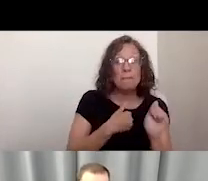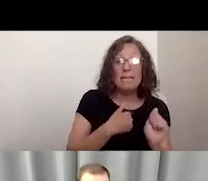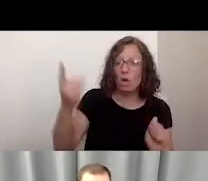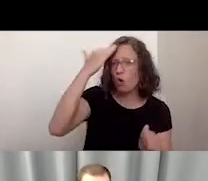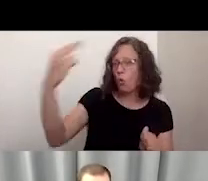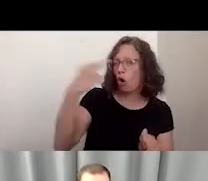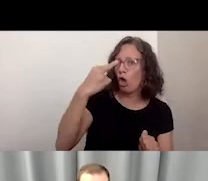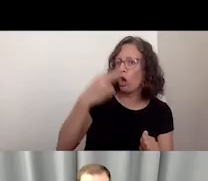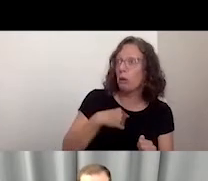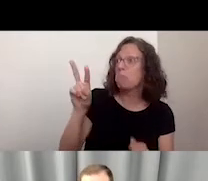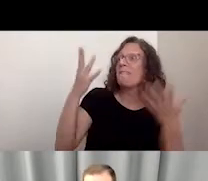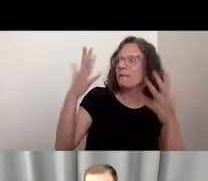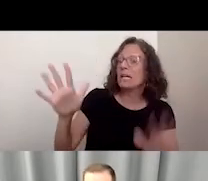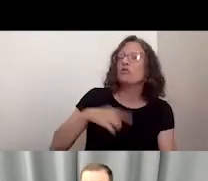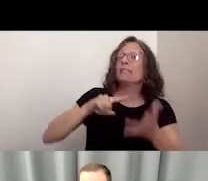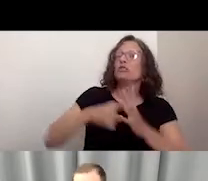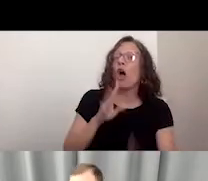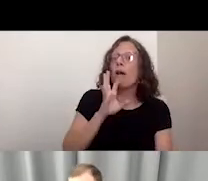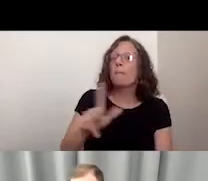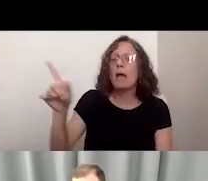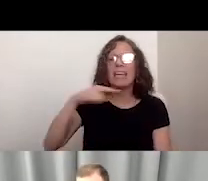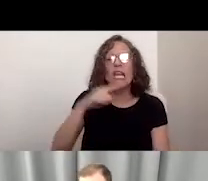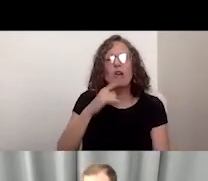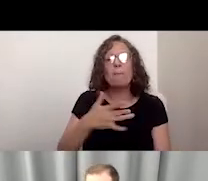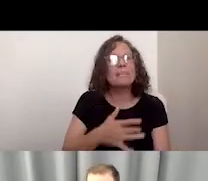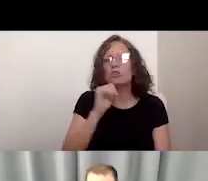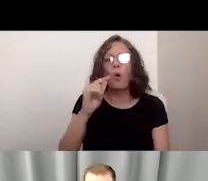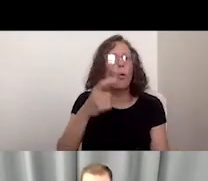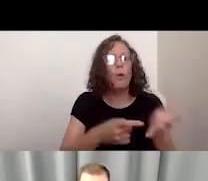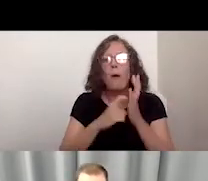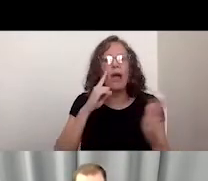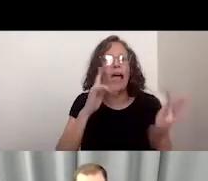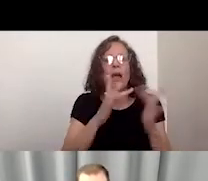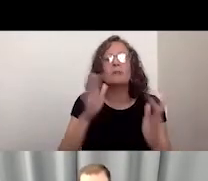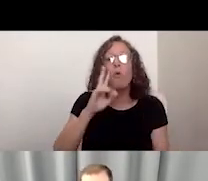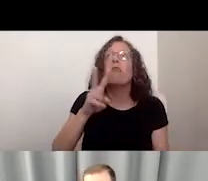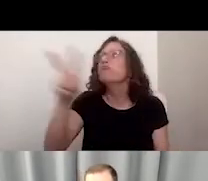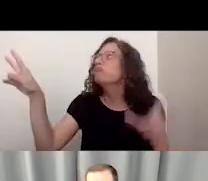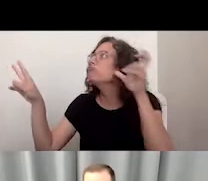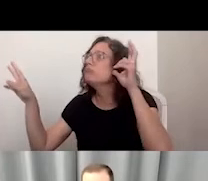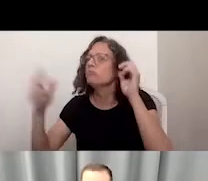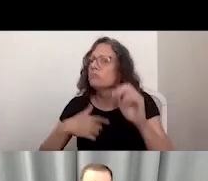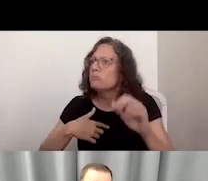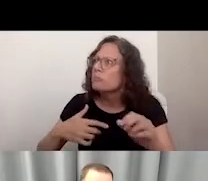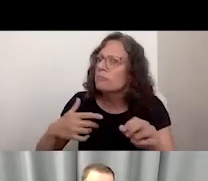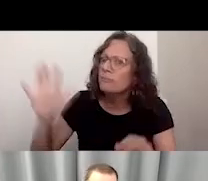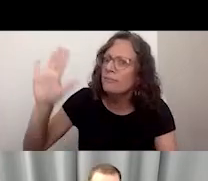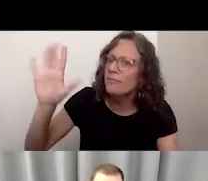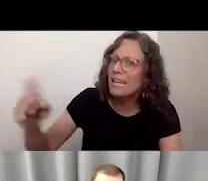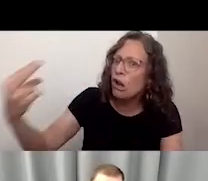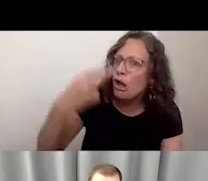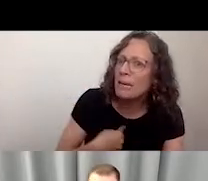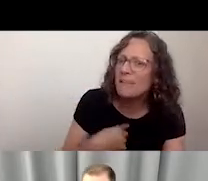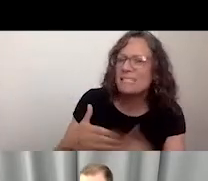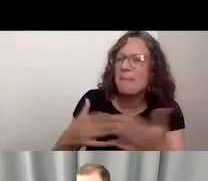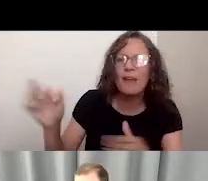know me so well. But they also know to look directly at me if they're talking. But you know, when you're talking to other